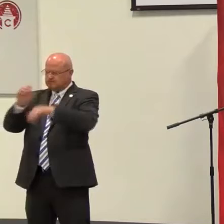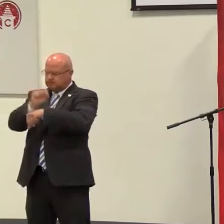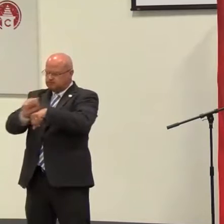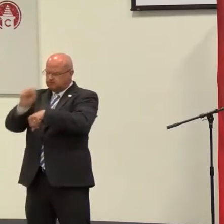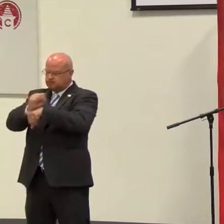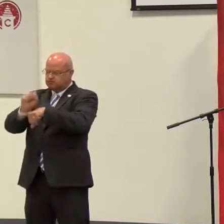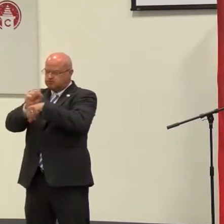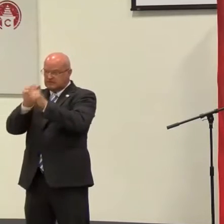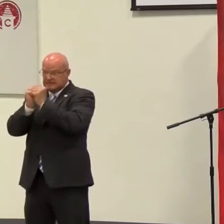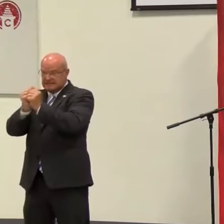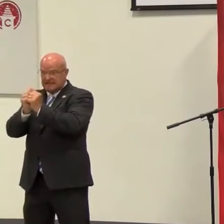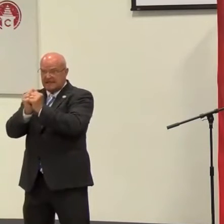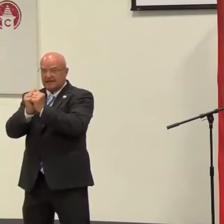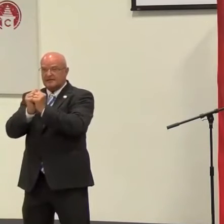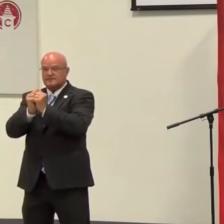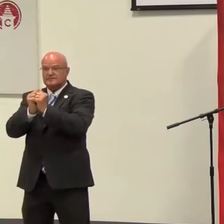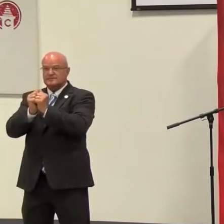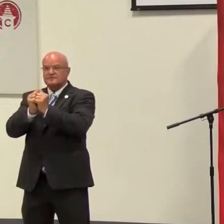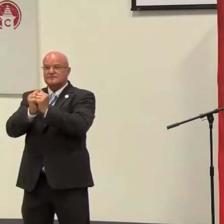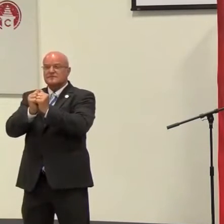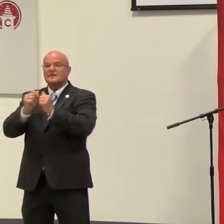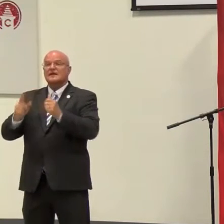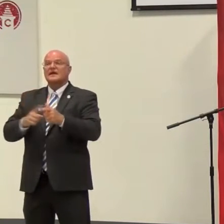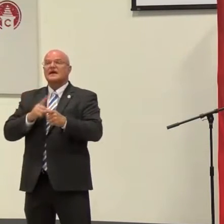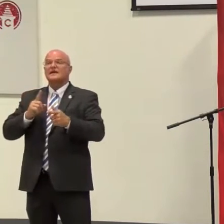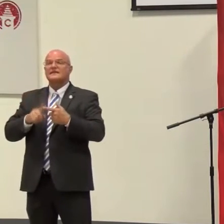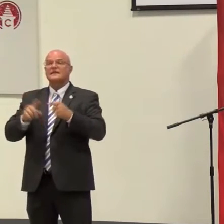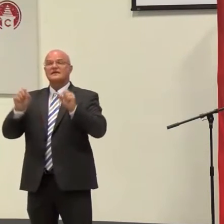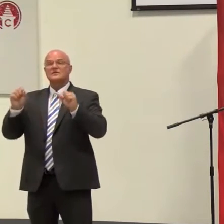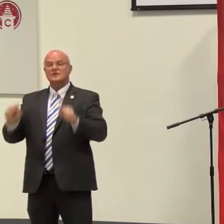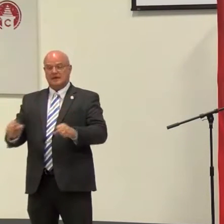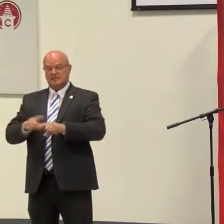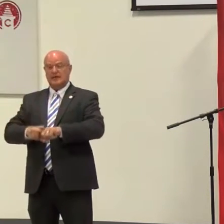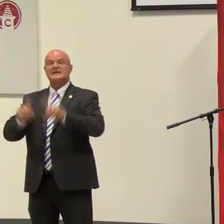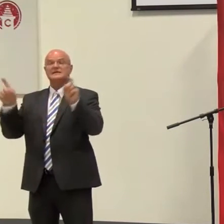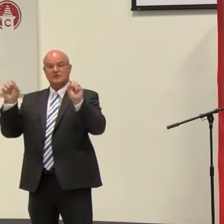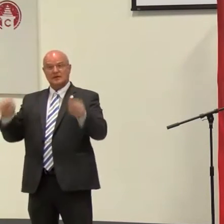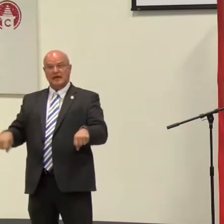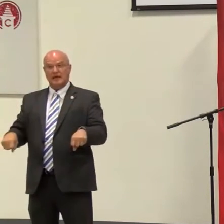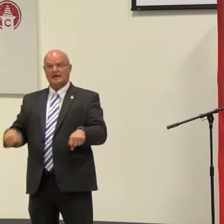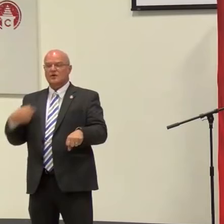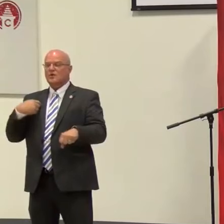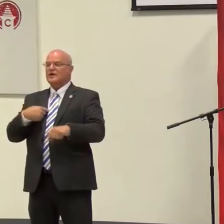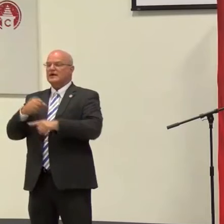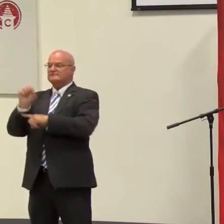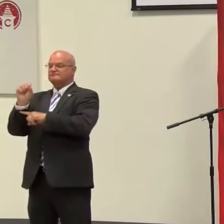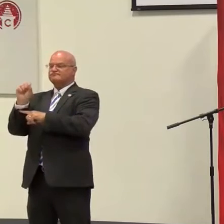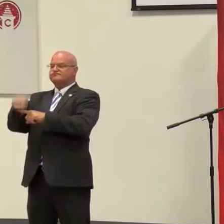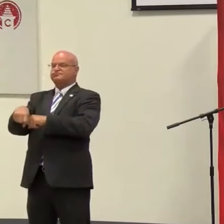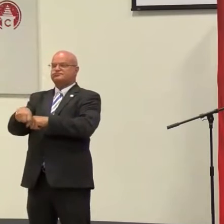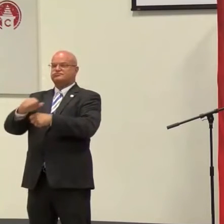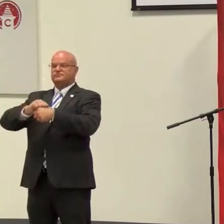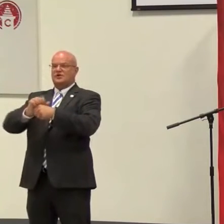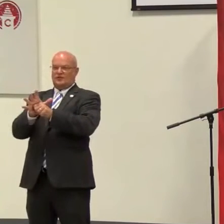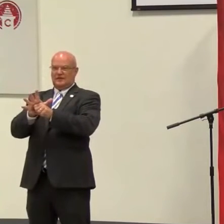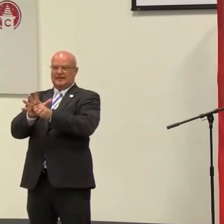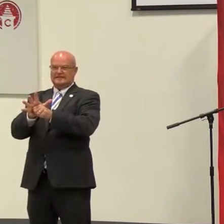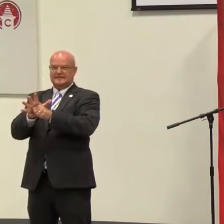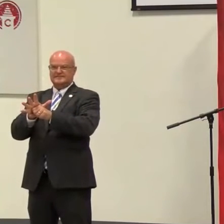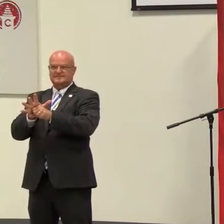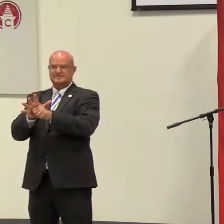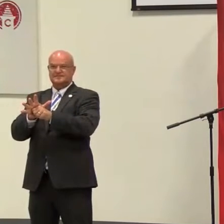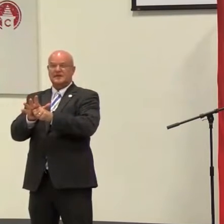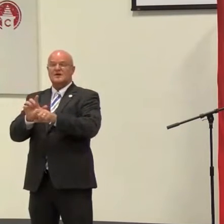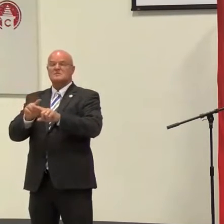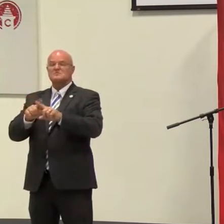if we work together, then we can make a difference. We can overcome this COVID-19